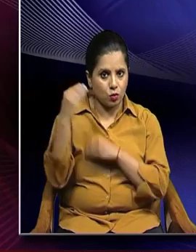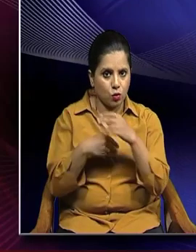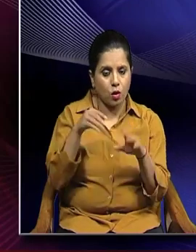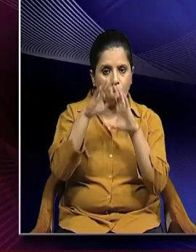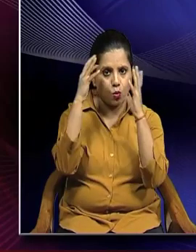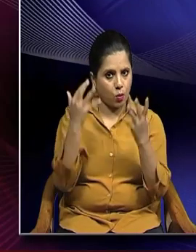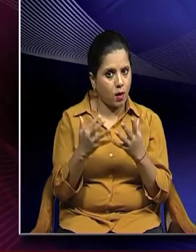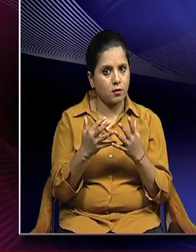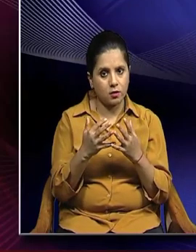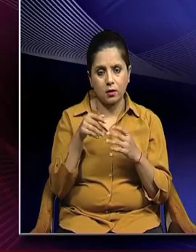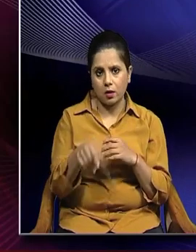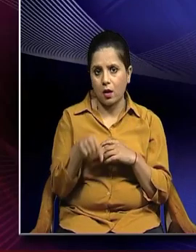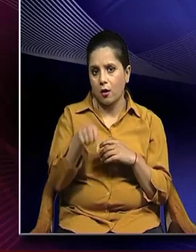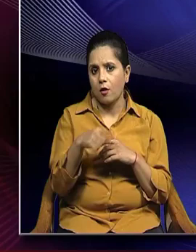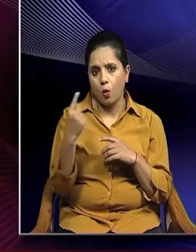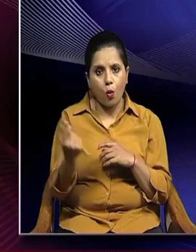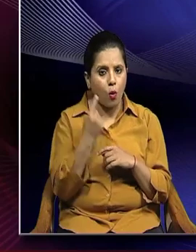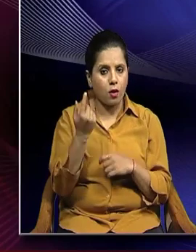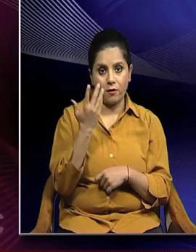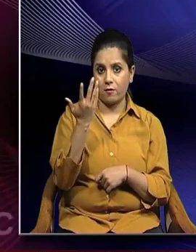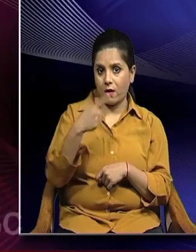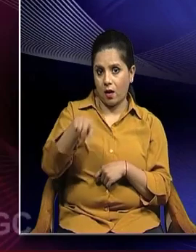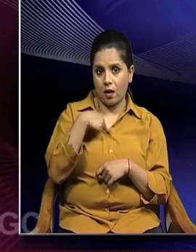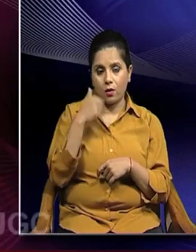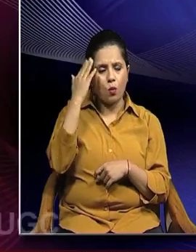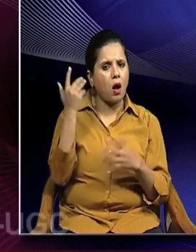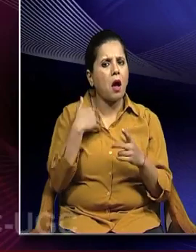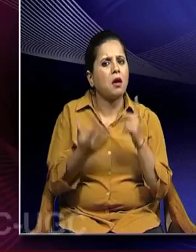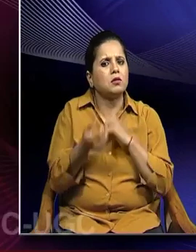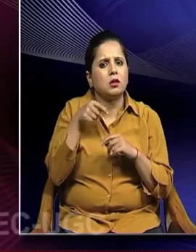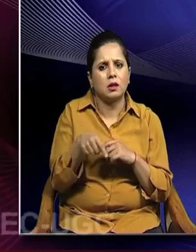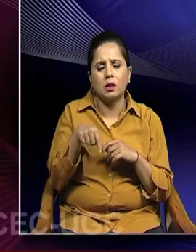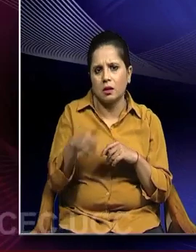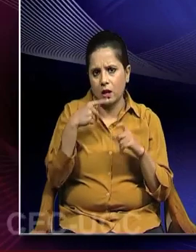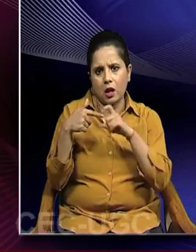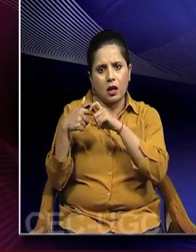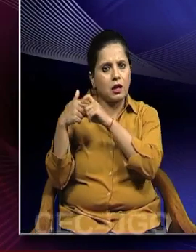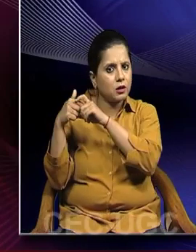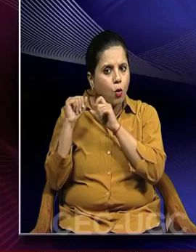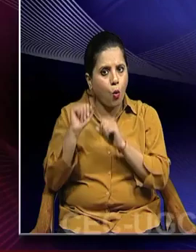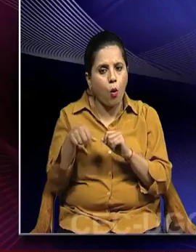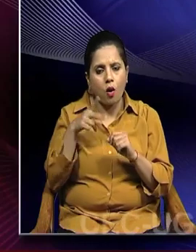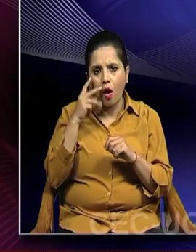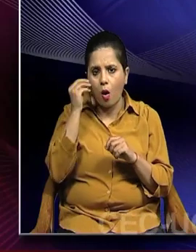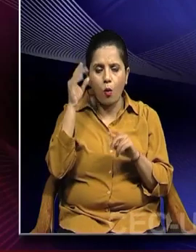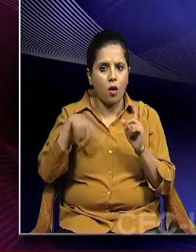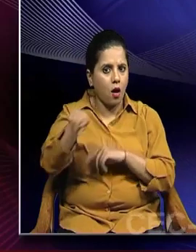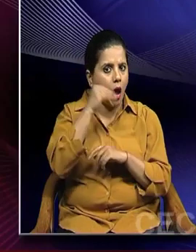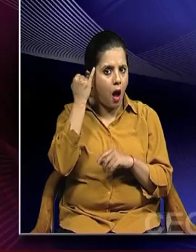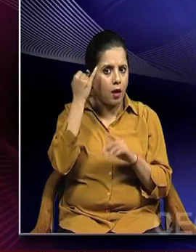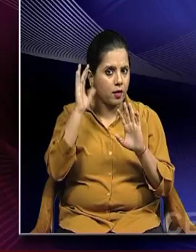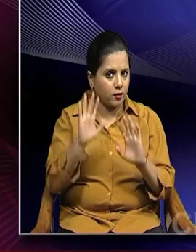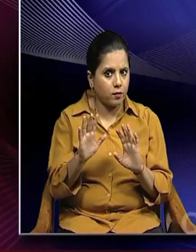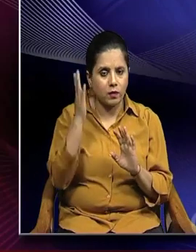world. Why only are we taking the Eastern awakening idea? There are number of awakening